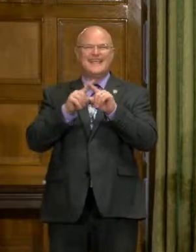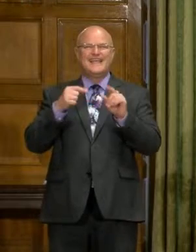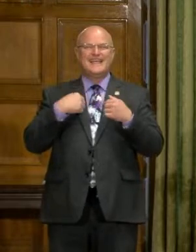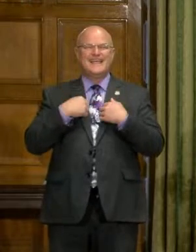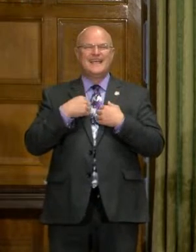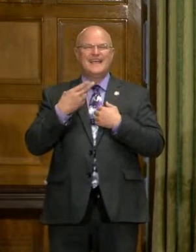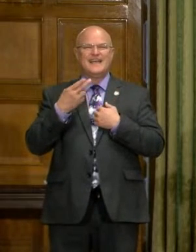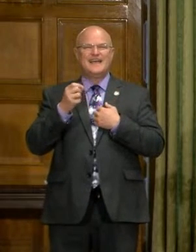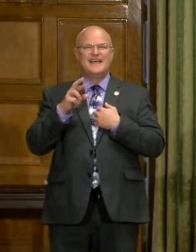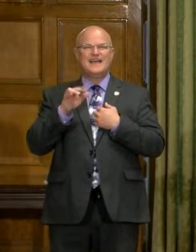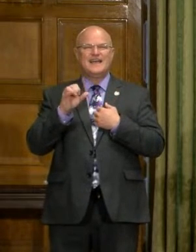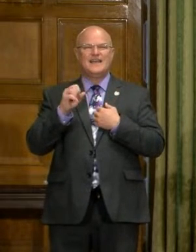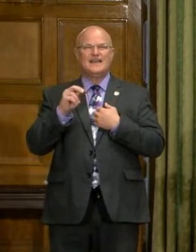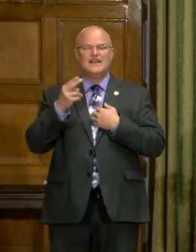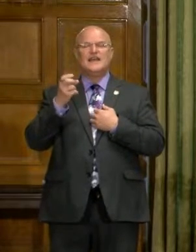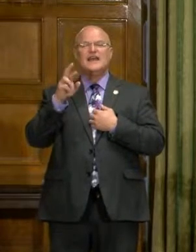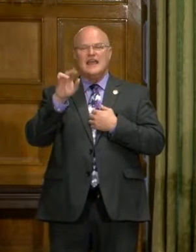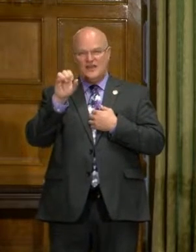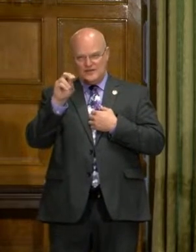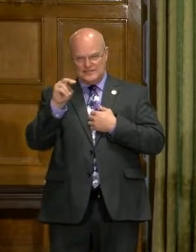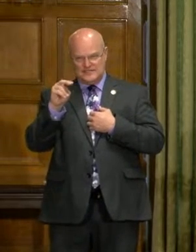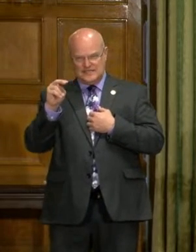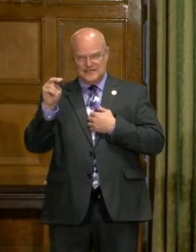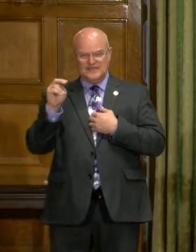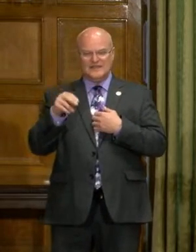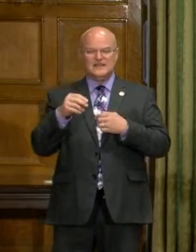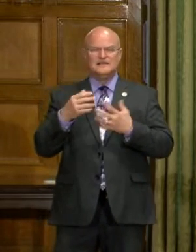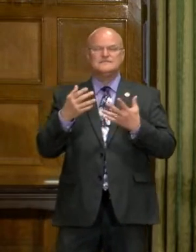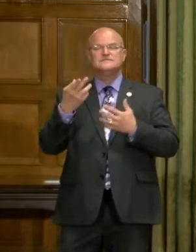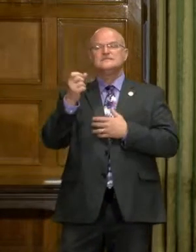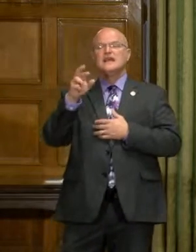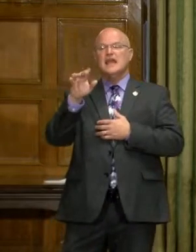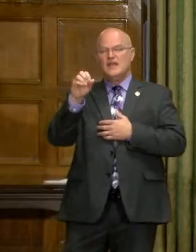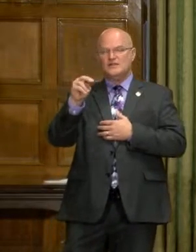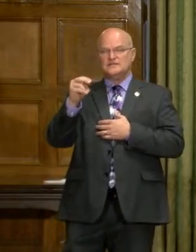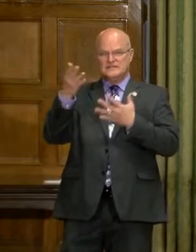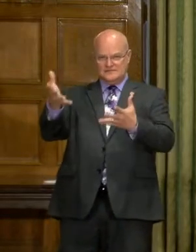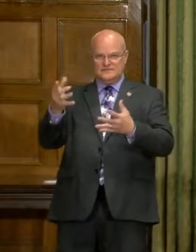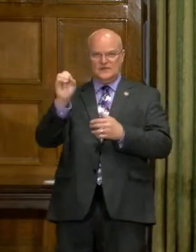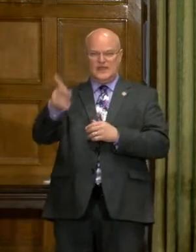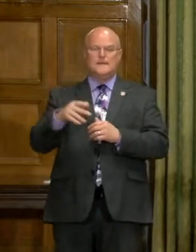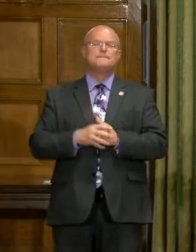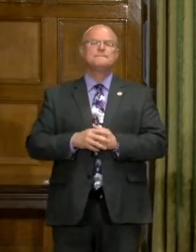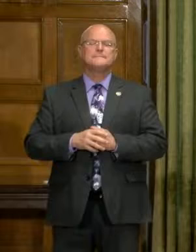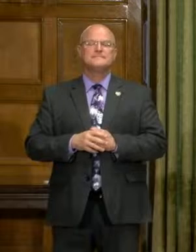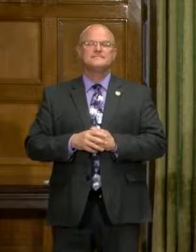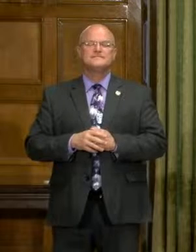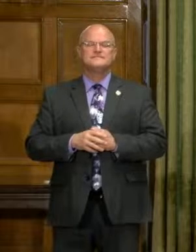Harrison. All right, let's do Harrison first, then we'll come back to the table. Harrison, and then we'll come back to the table.